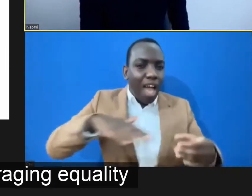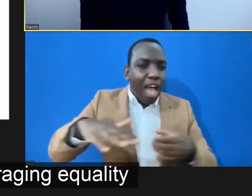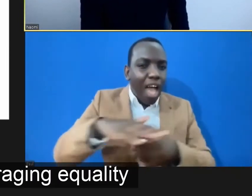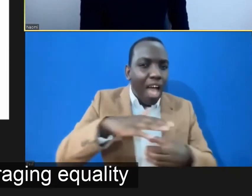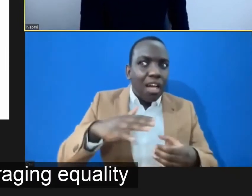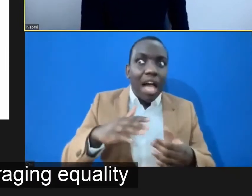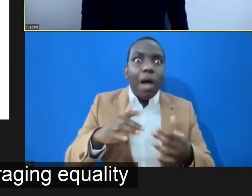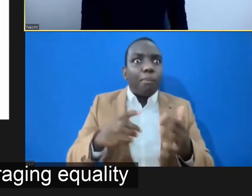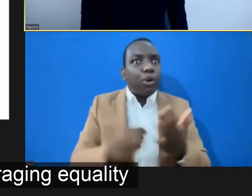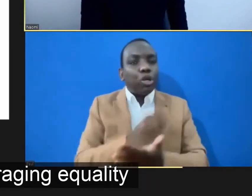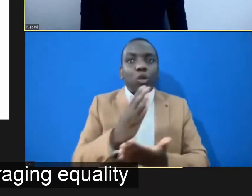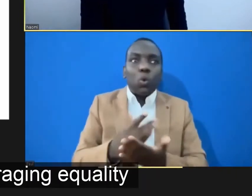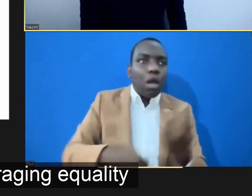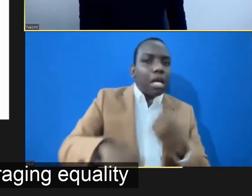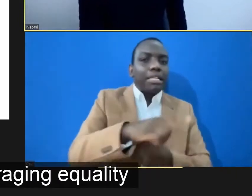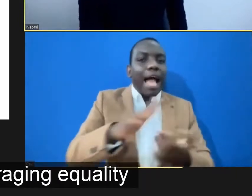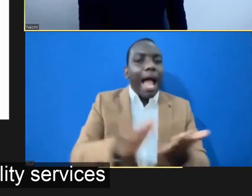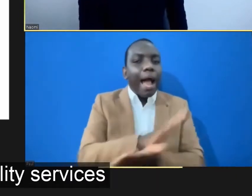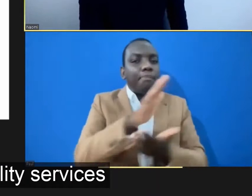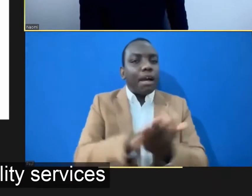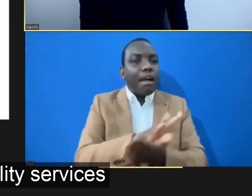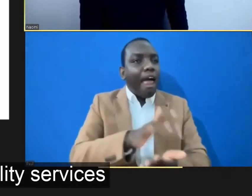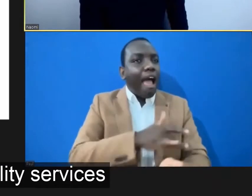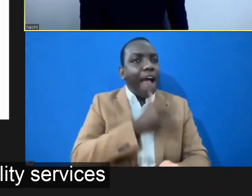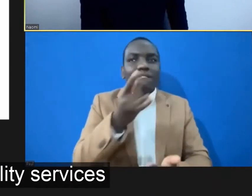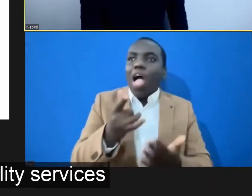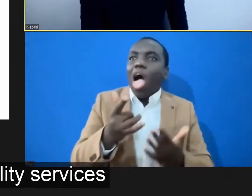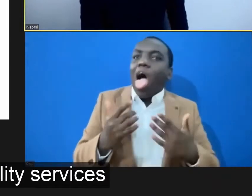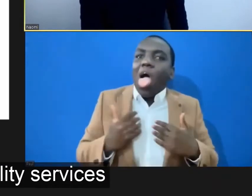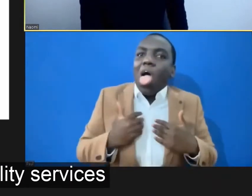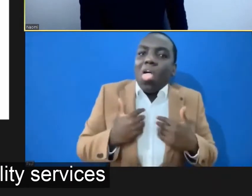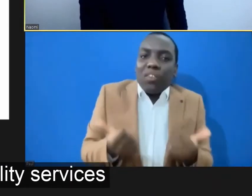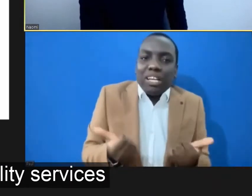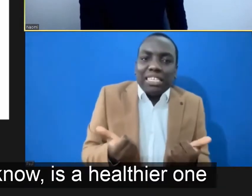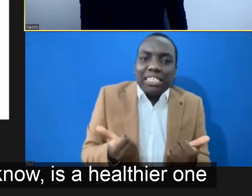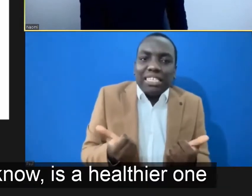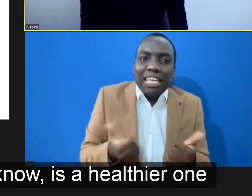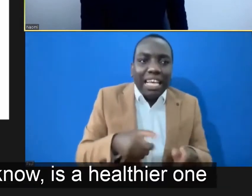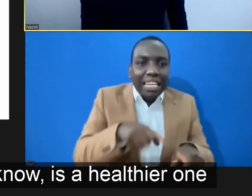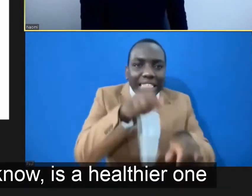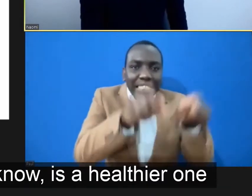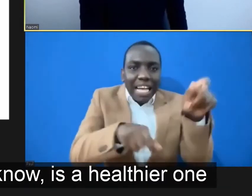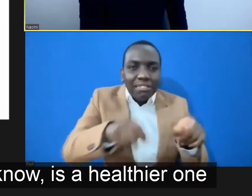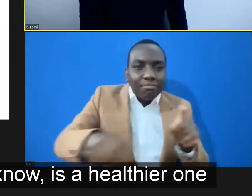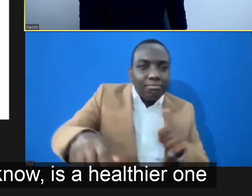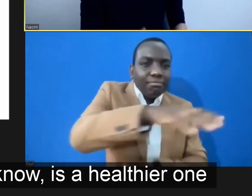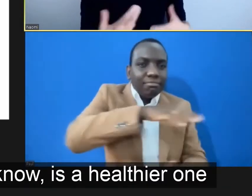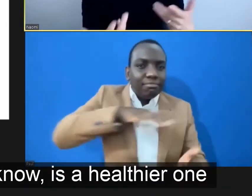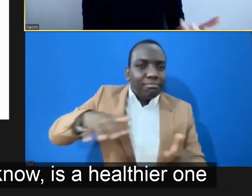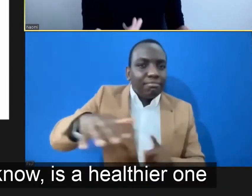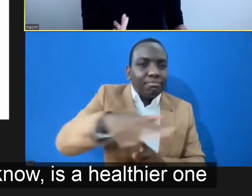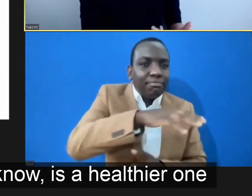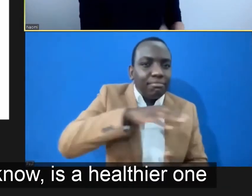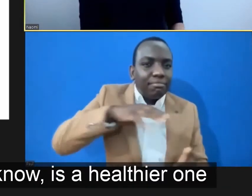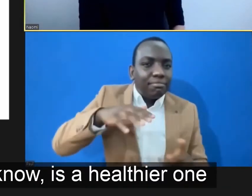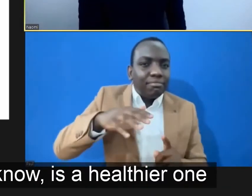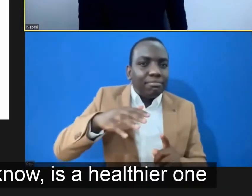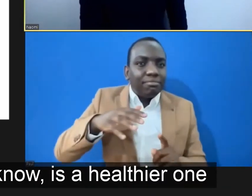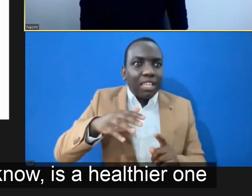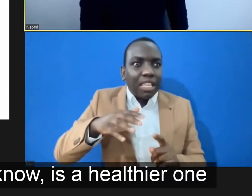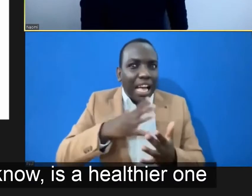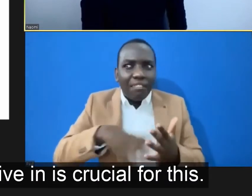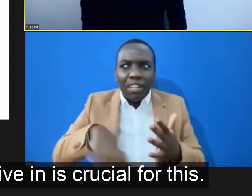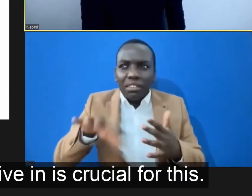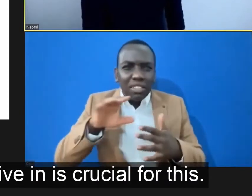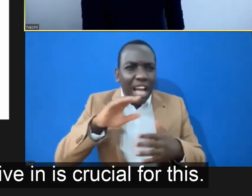It looks for encouraging equality and better quality services, because a happy life, we know, is a healthier